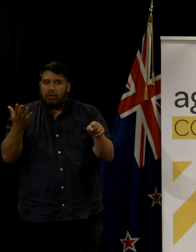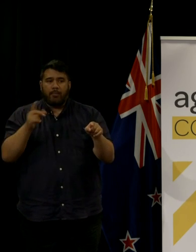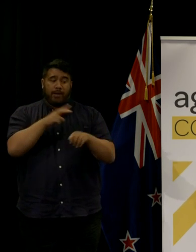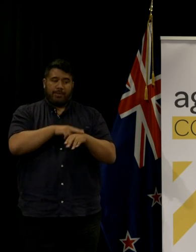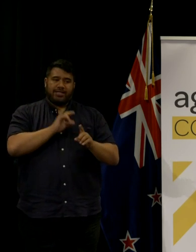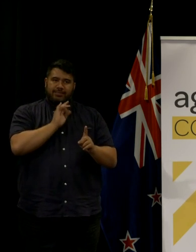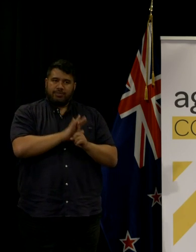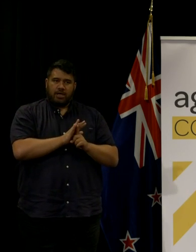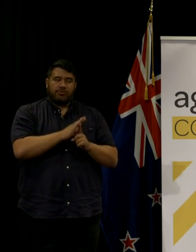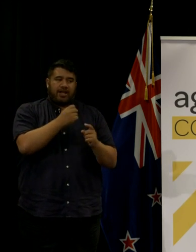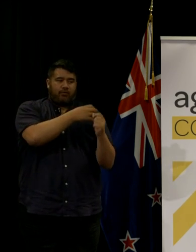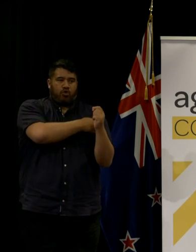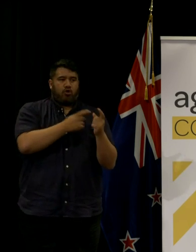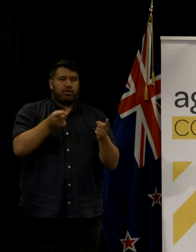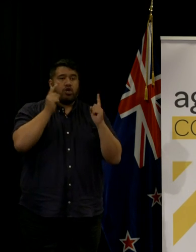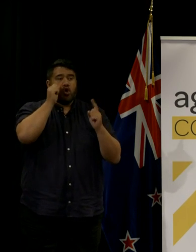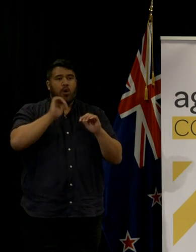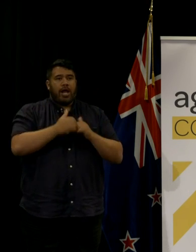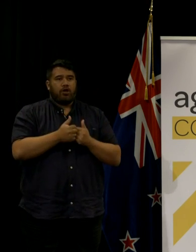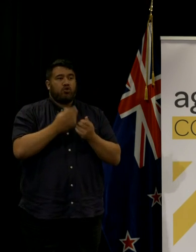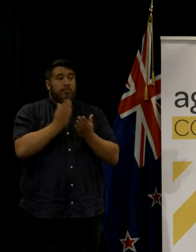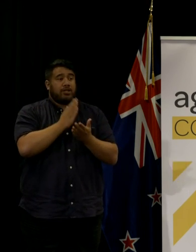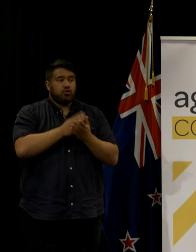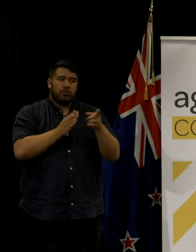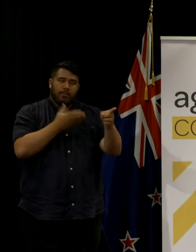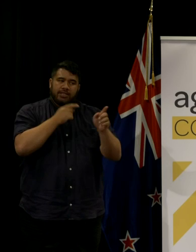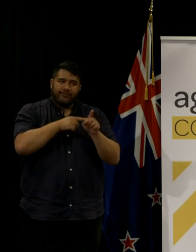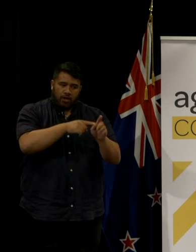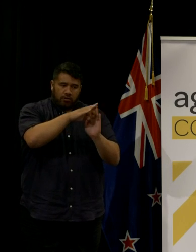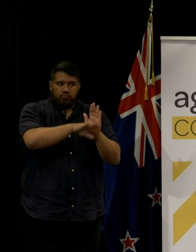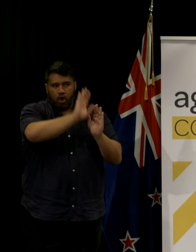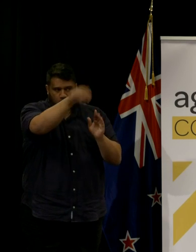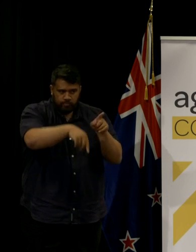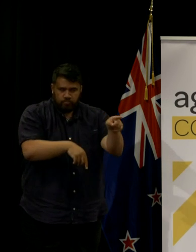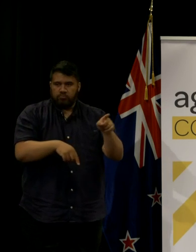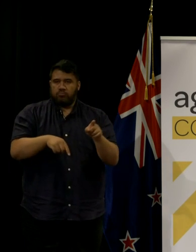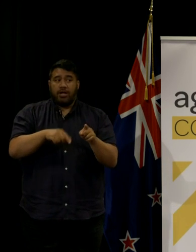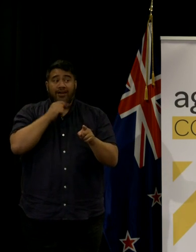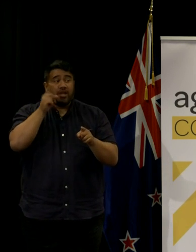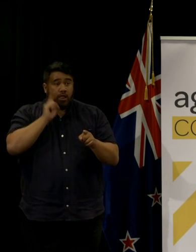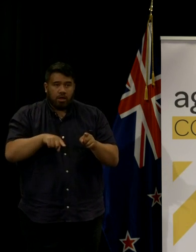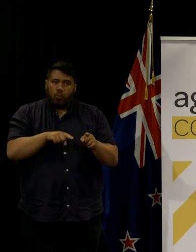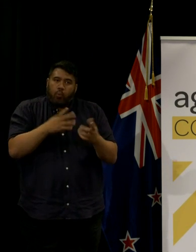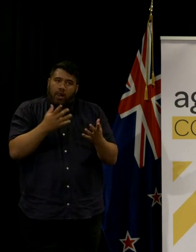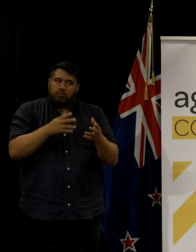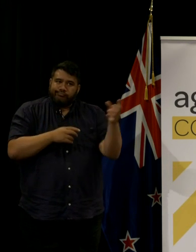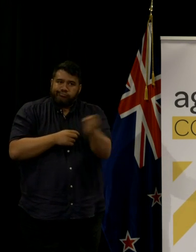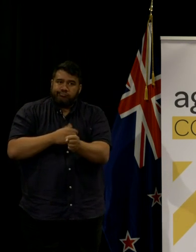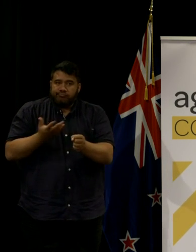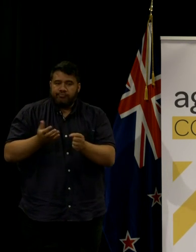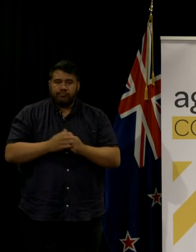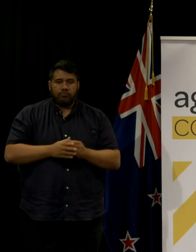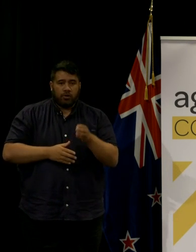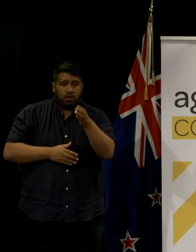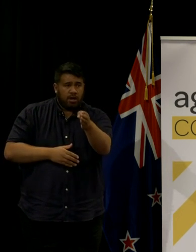necessary in order to make sure that people are able to comply with this if they don't do so willingly. How will it be enforced? Will there be